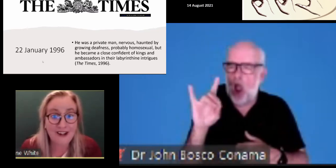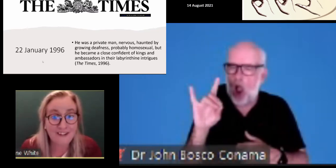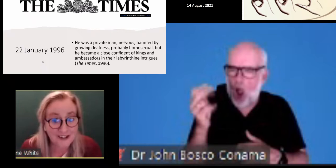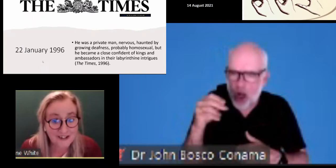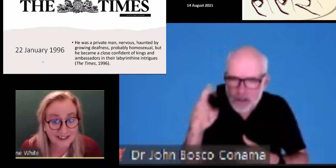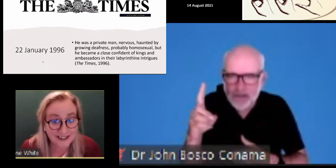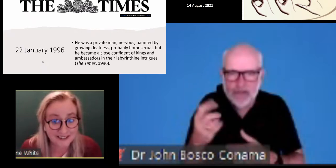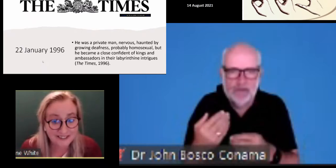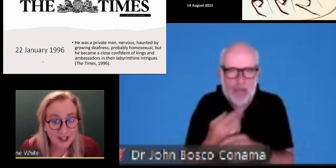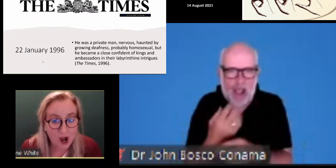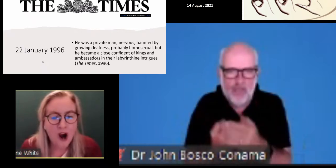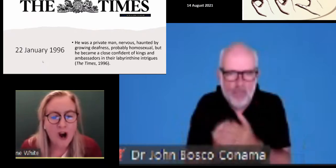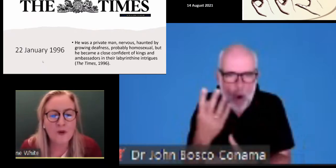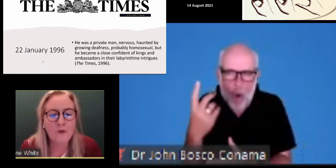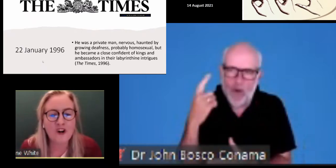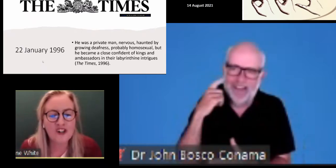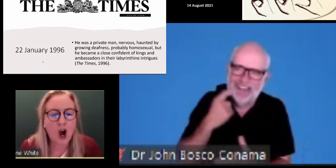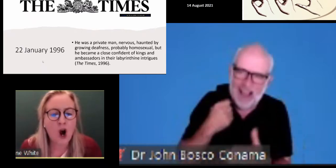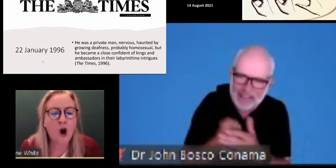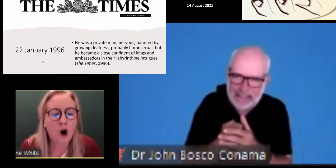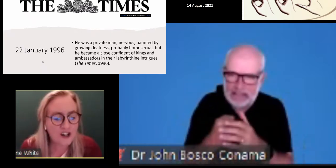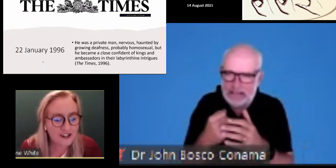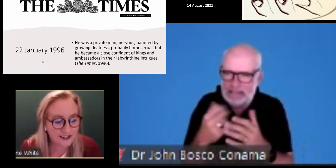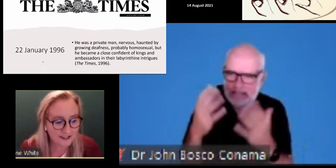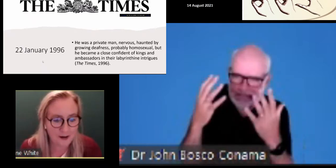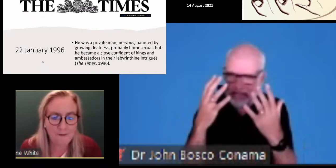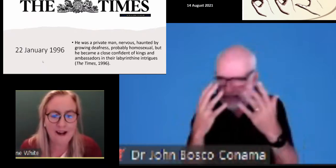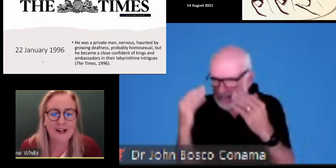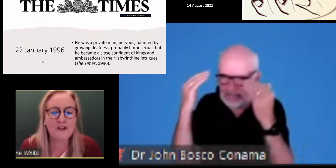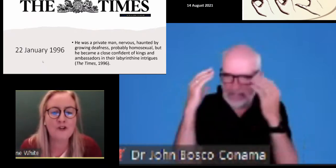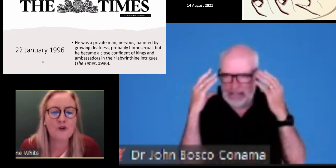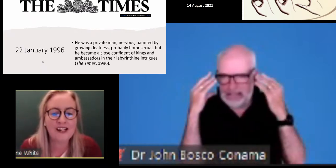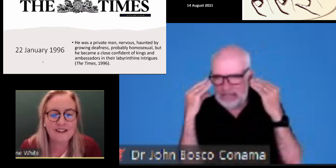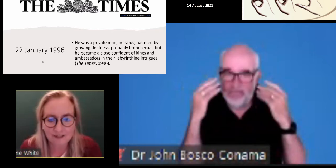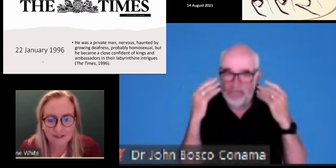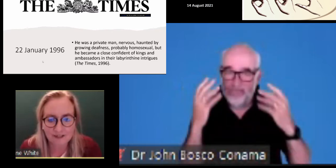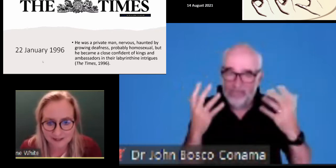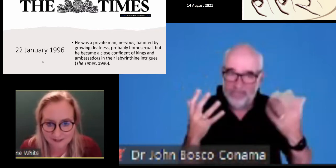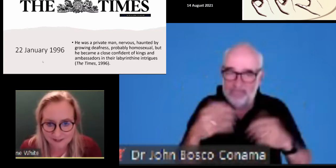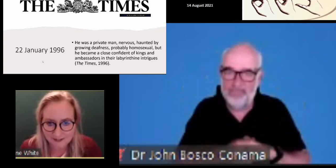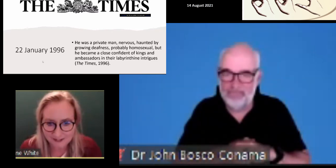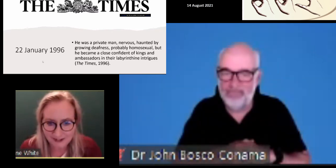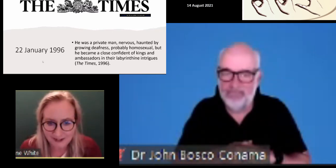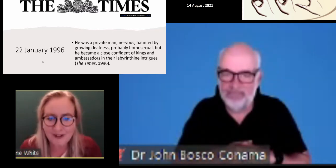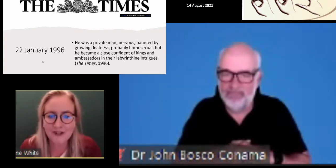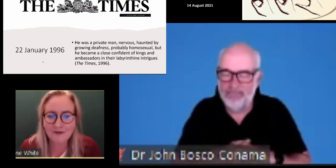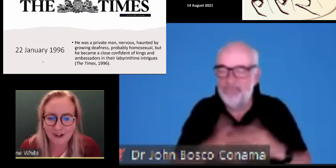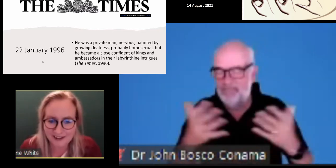Very interesting. The words, haunted by his growing deafness. Look at the